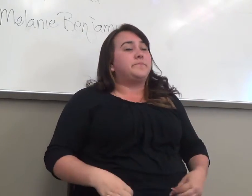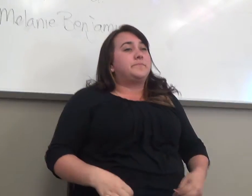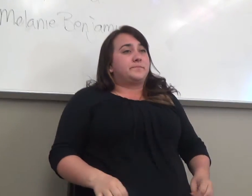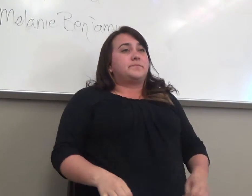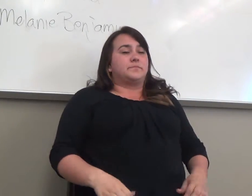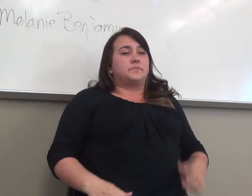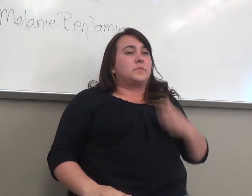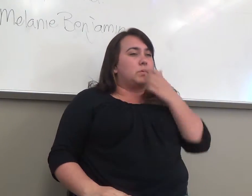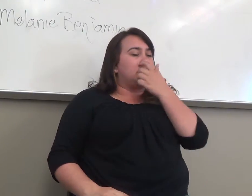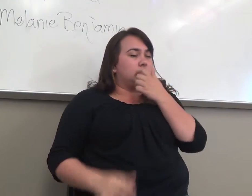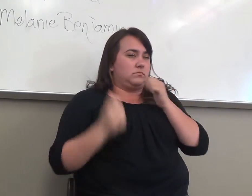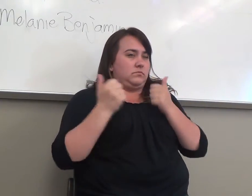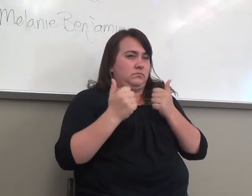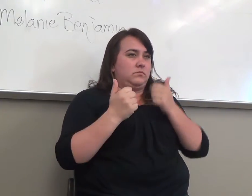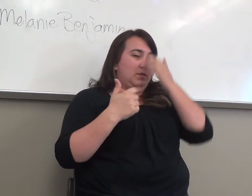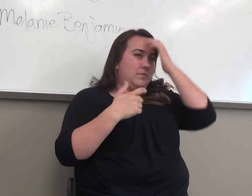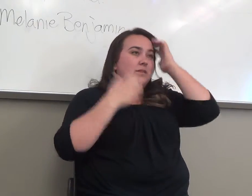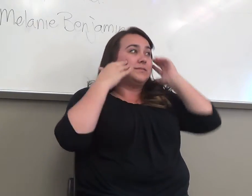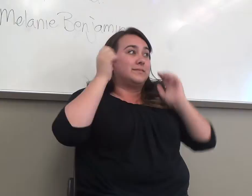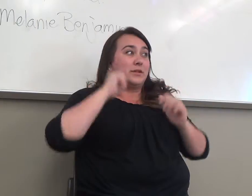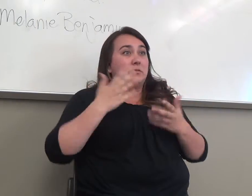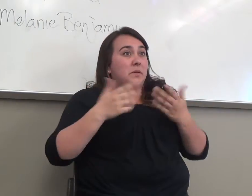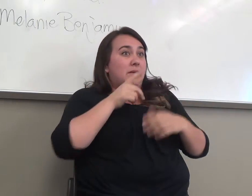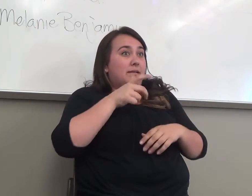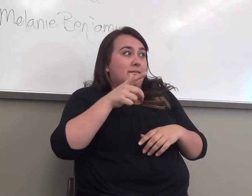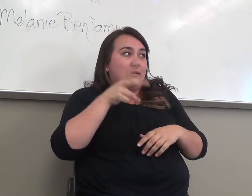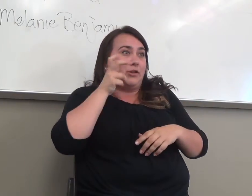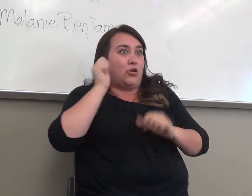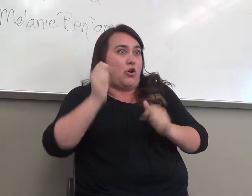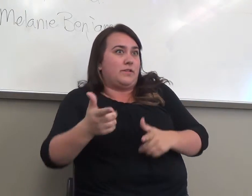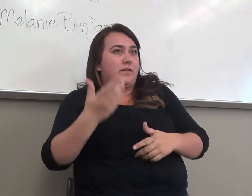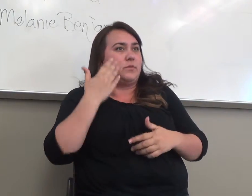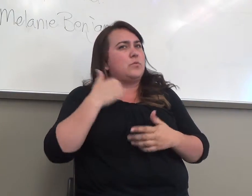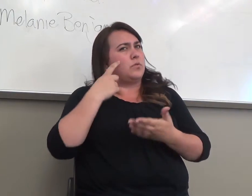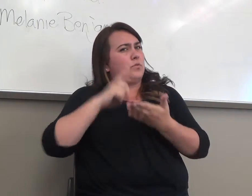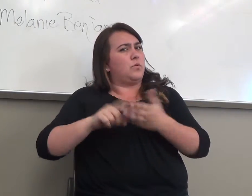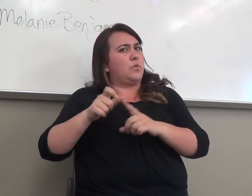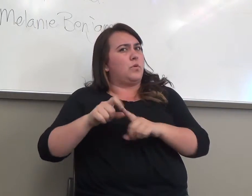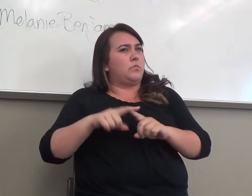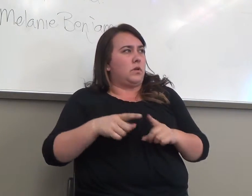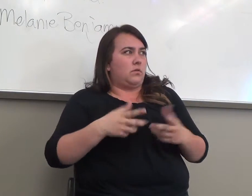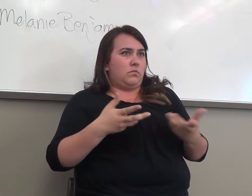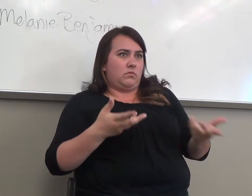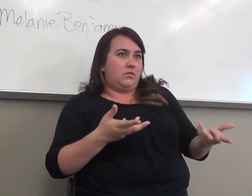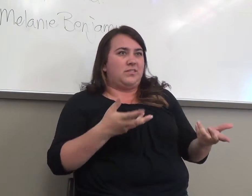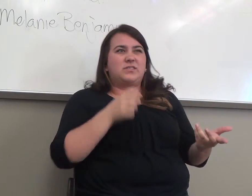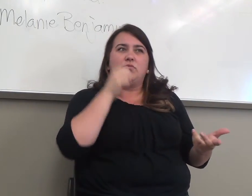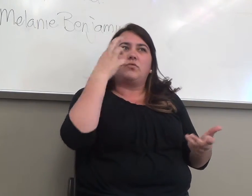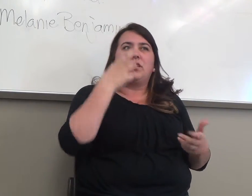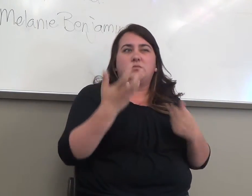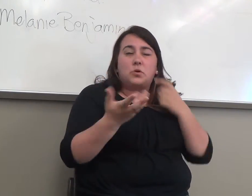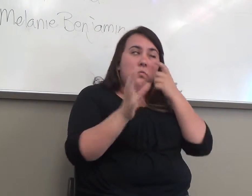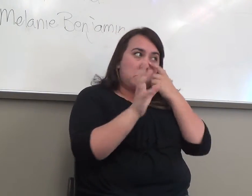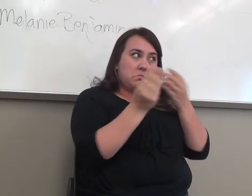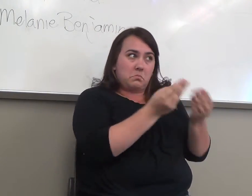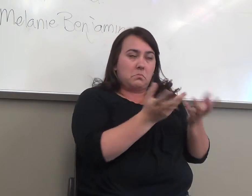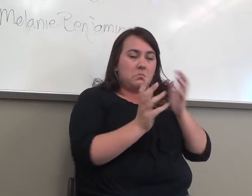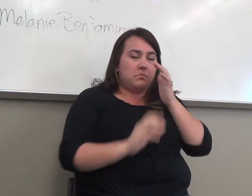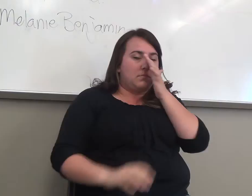Yeah, okay, because Sandra can't hear it, but she knows those words. Okay, all right. What